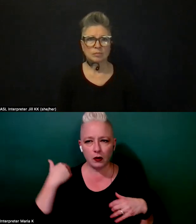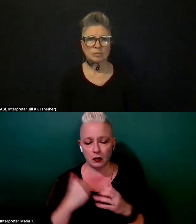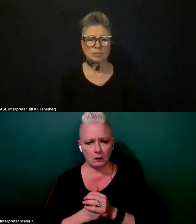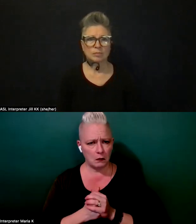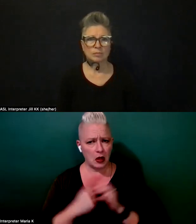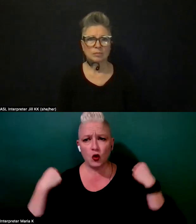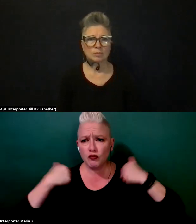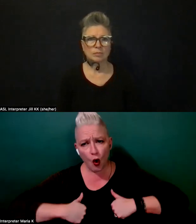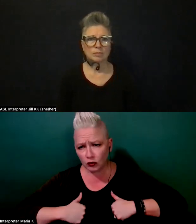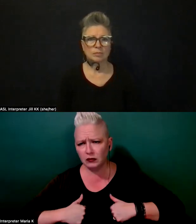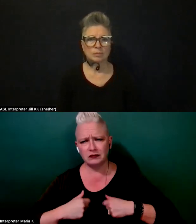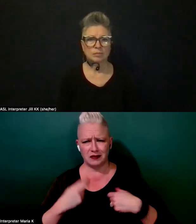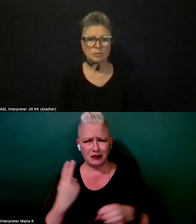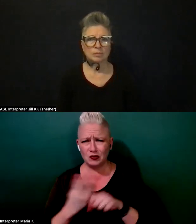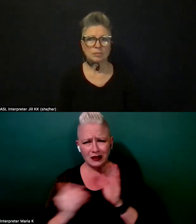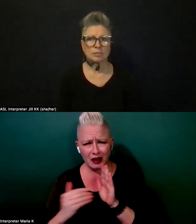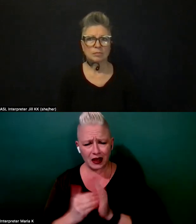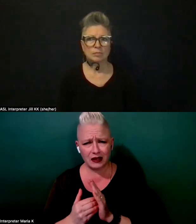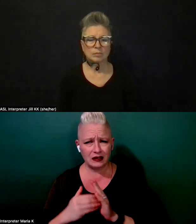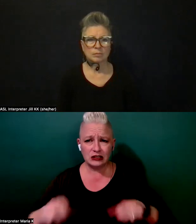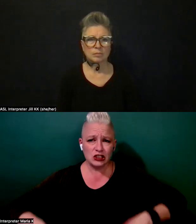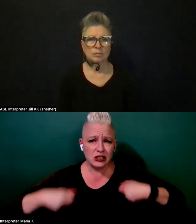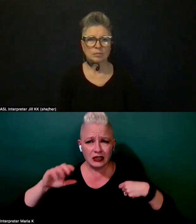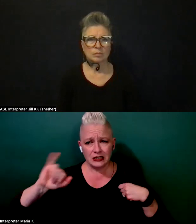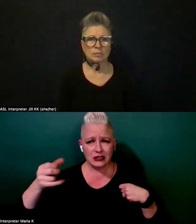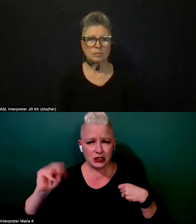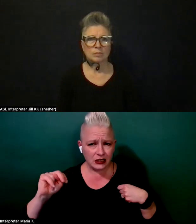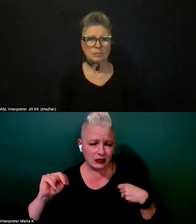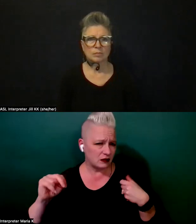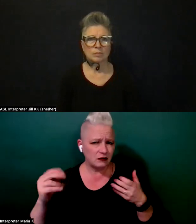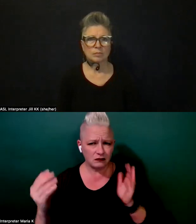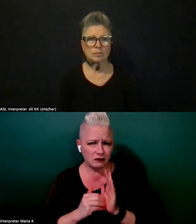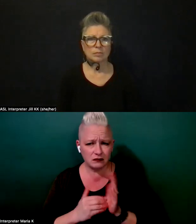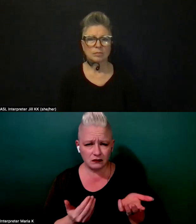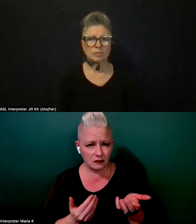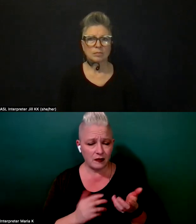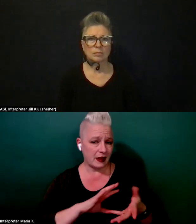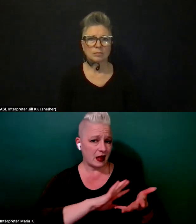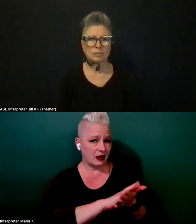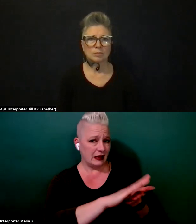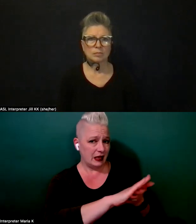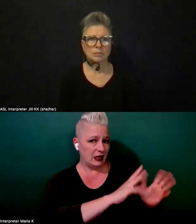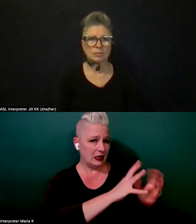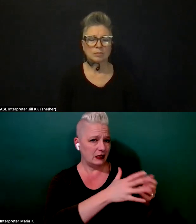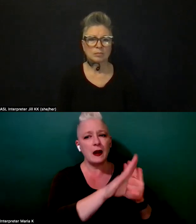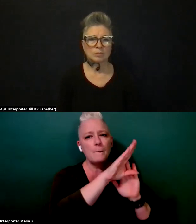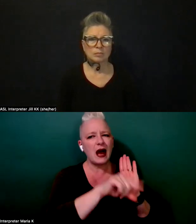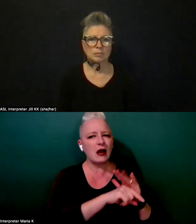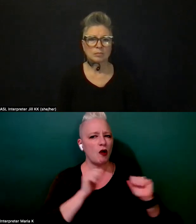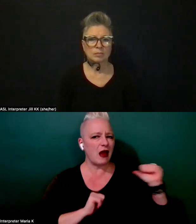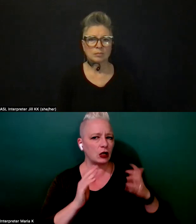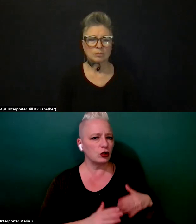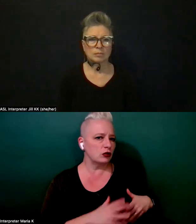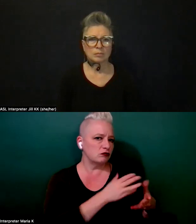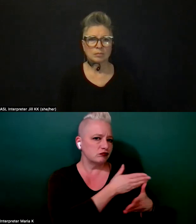recycle coats and jeans and things, and they all get laundered and then they come out and they're usually on like a background. So it's fun.